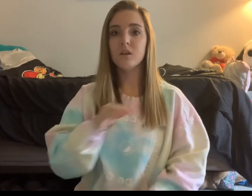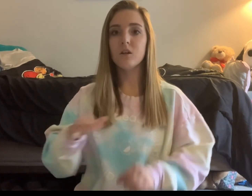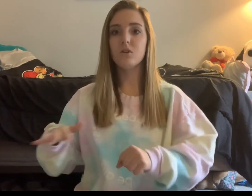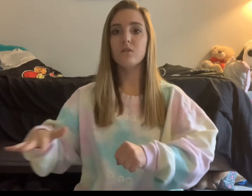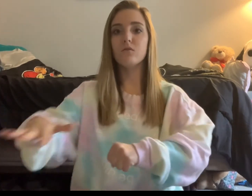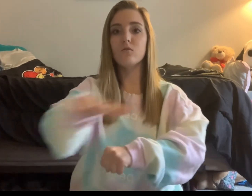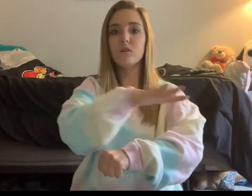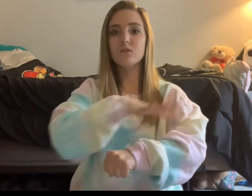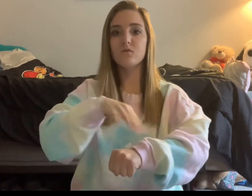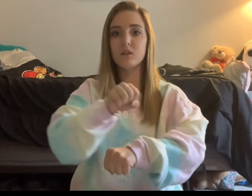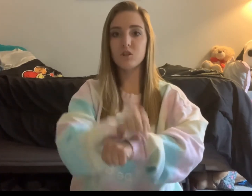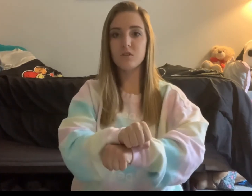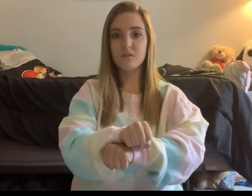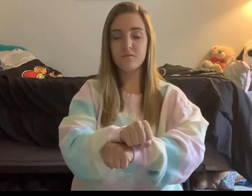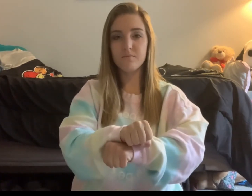you have reservation,